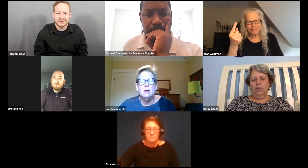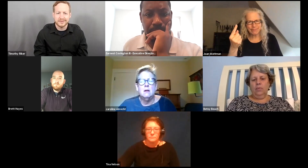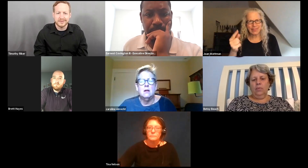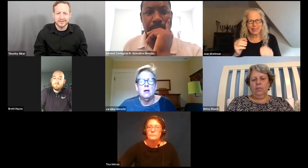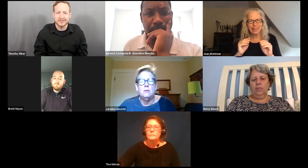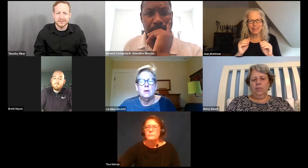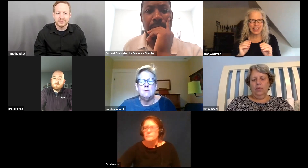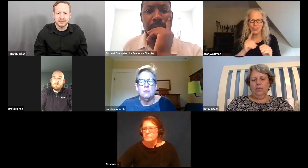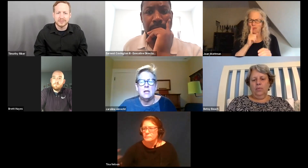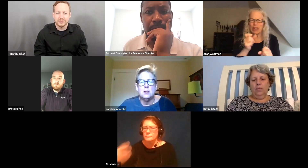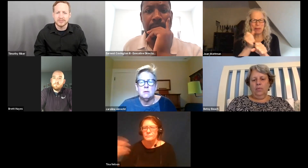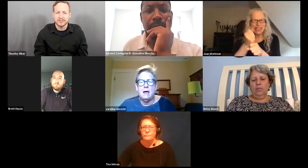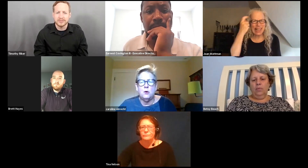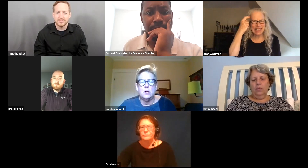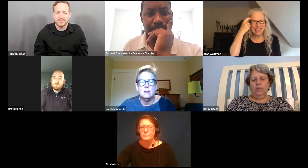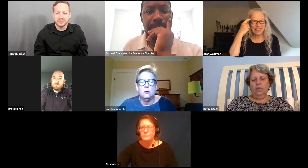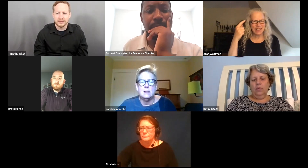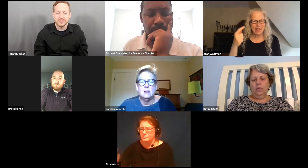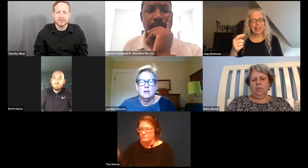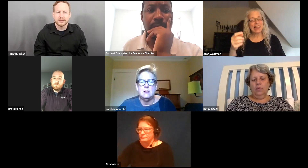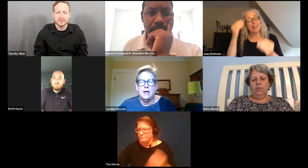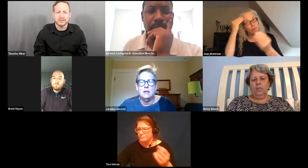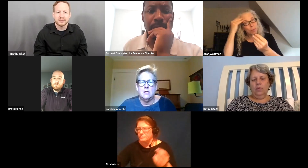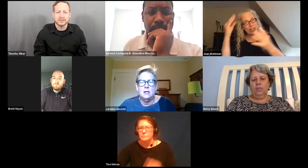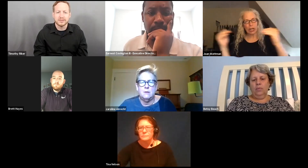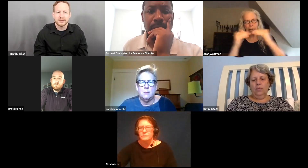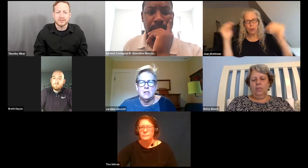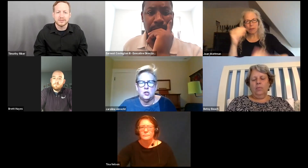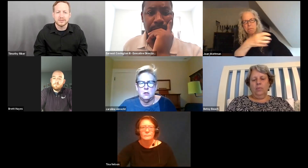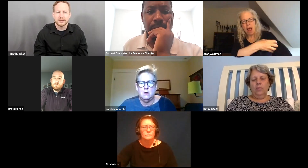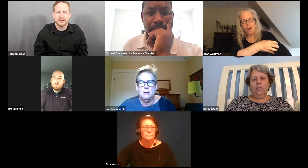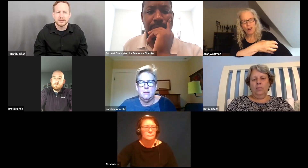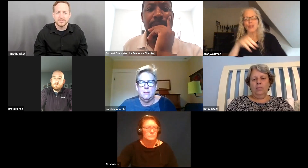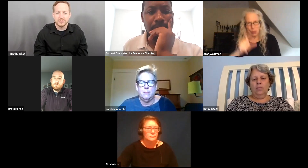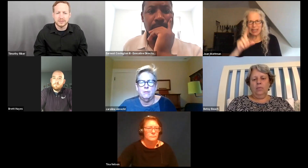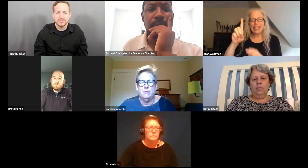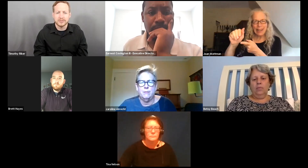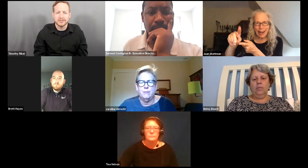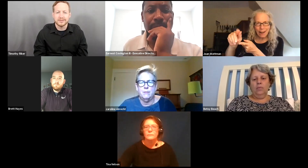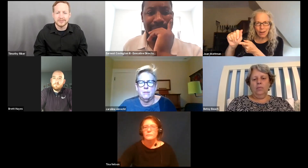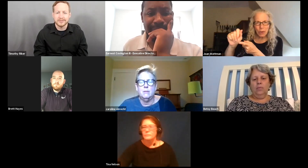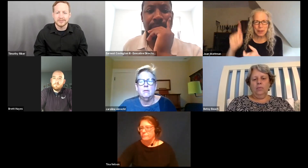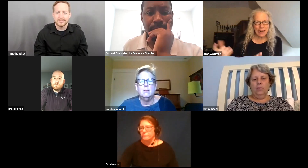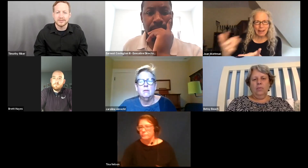it. Information is power, and so let's get the data and the information.